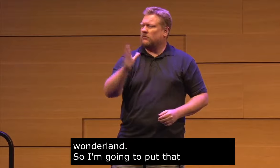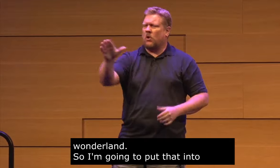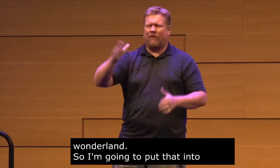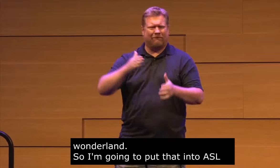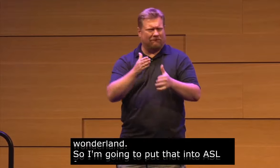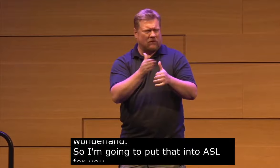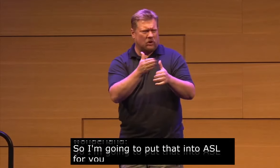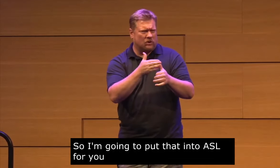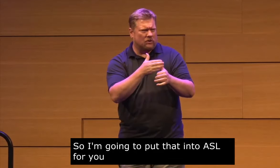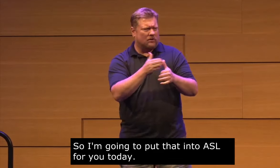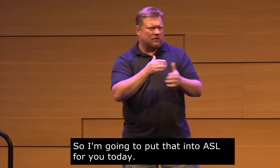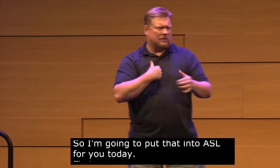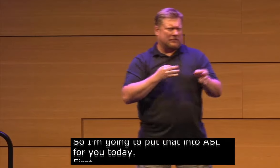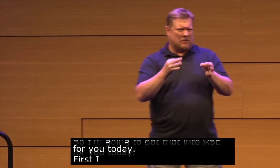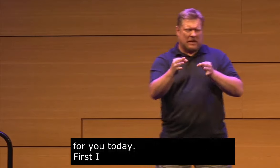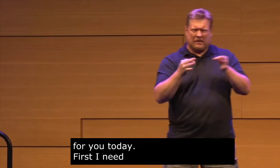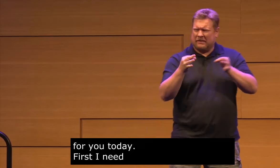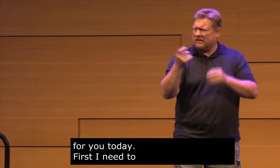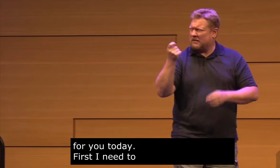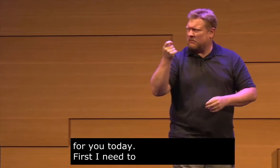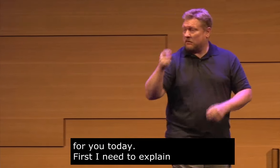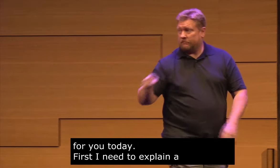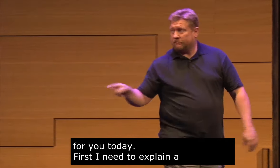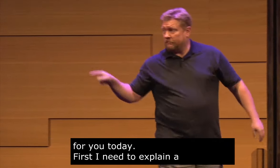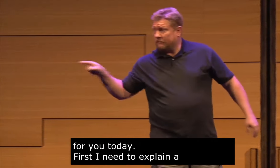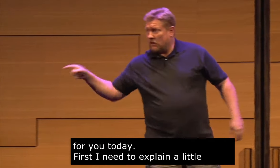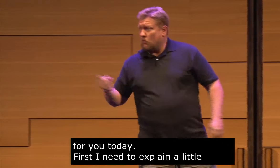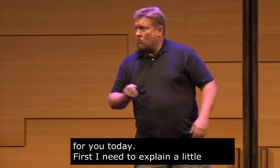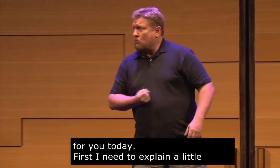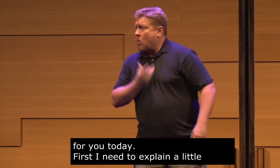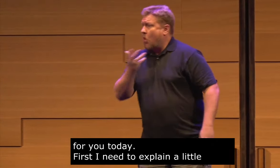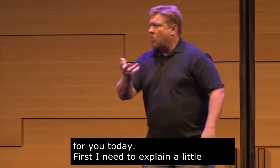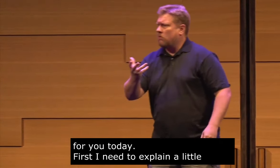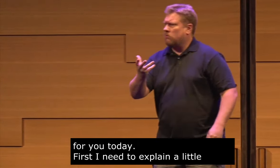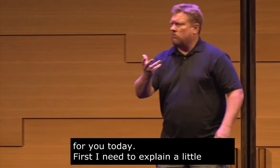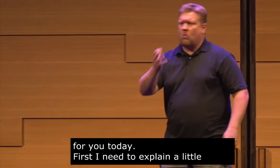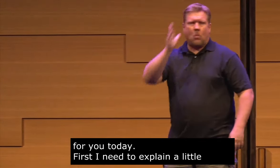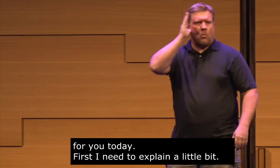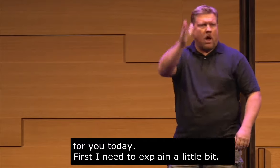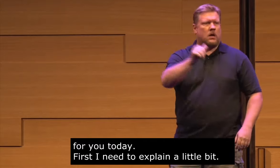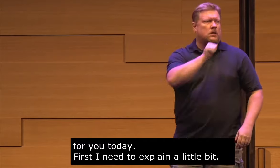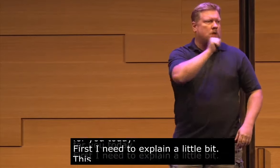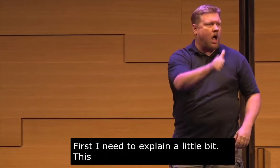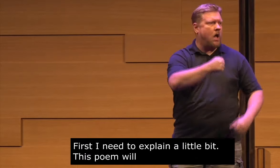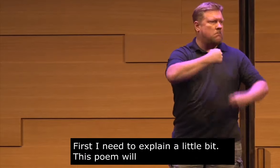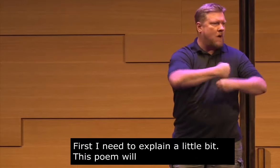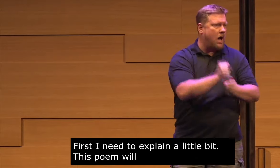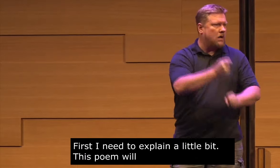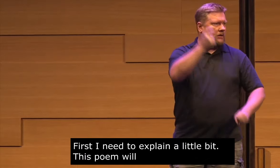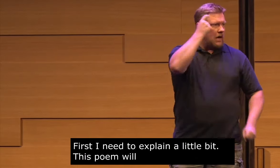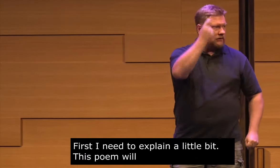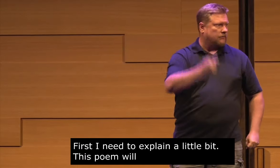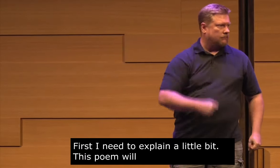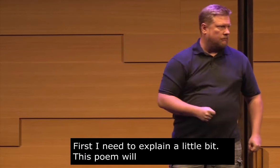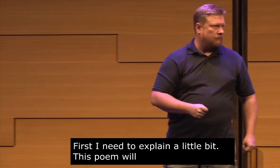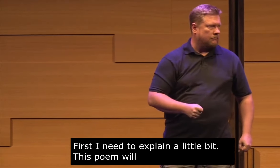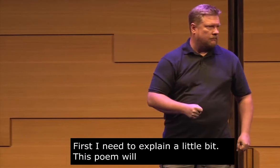for you today. First, I need to explain a little bit. This poem will not make